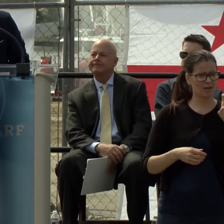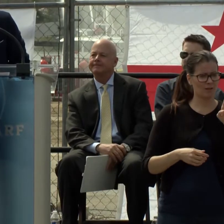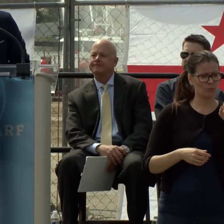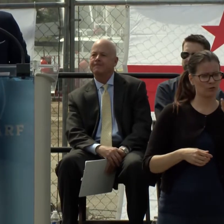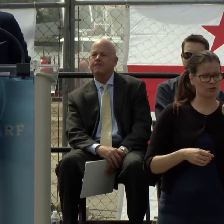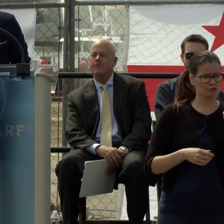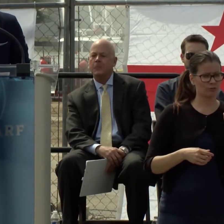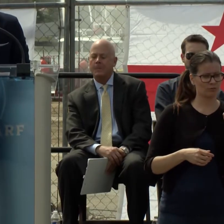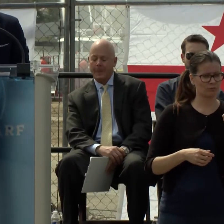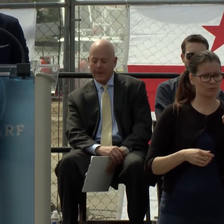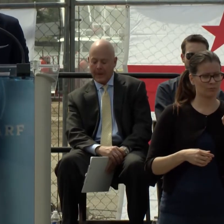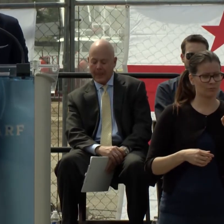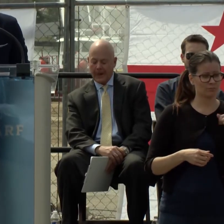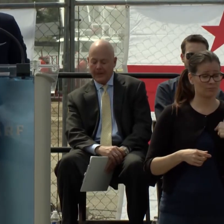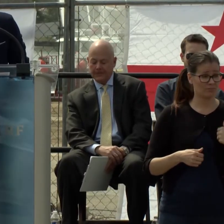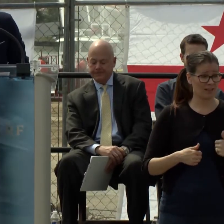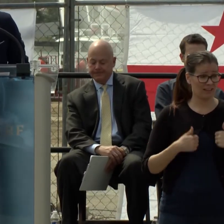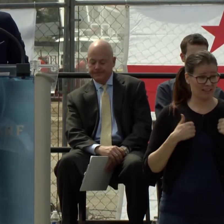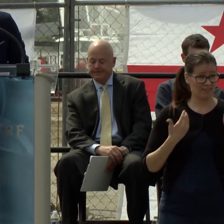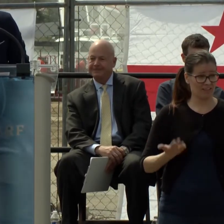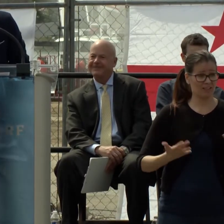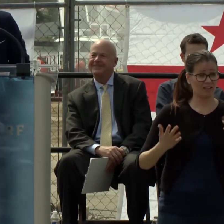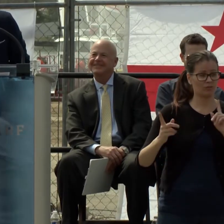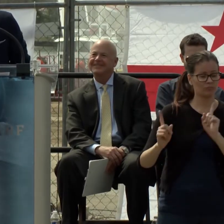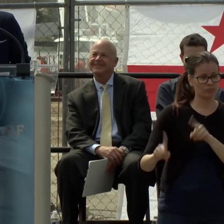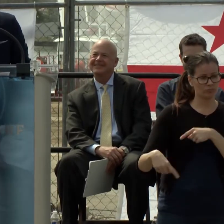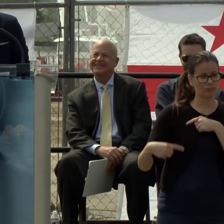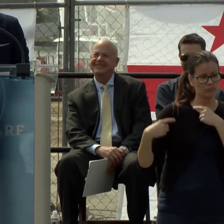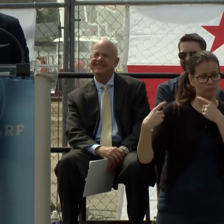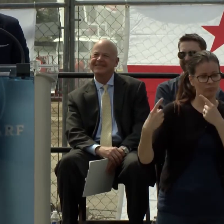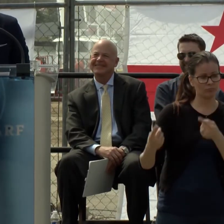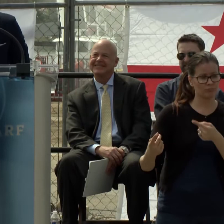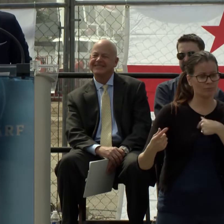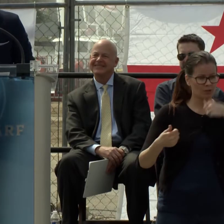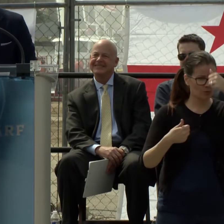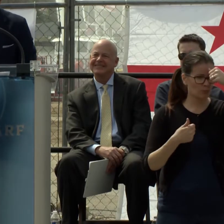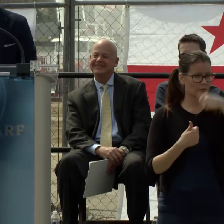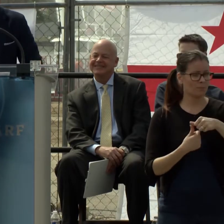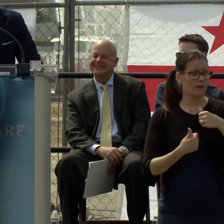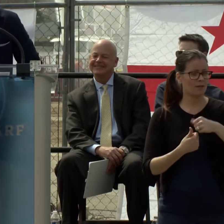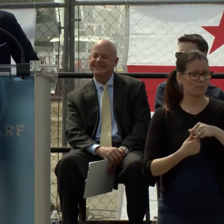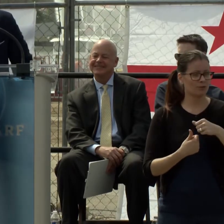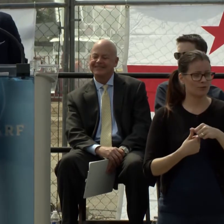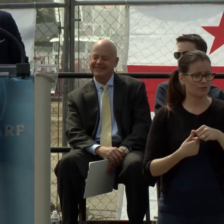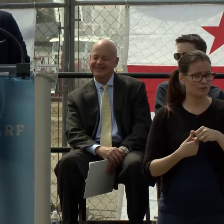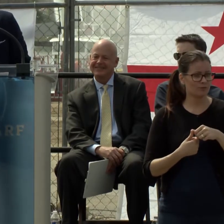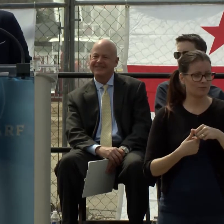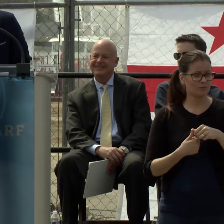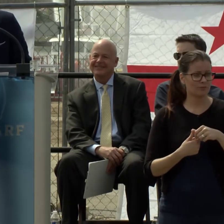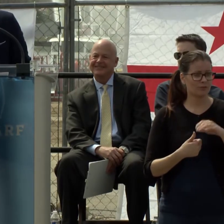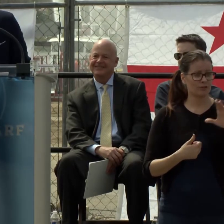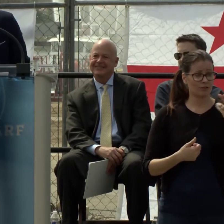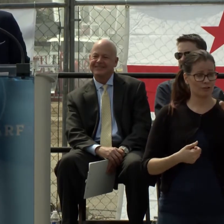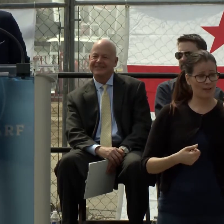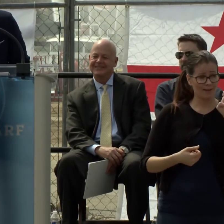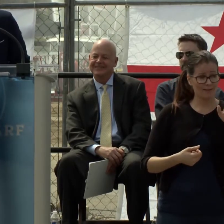So I remember the original Safeway that was over there. I remember Jenny's when it was in Waterfront Station over